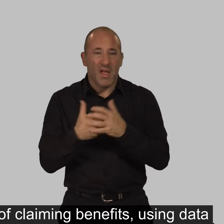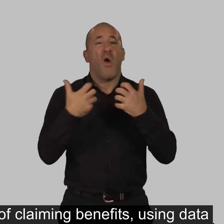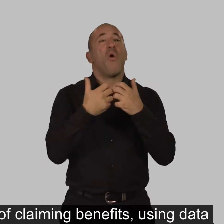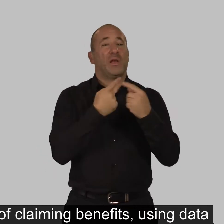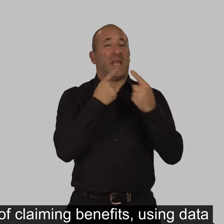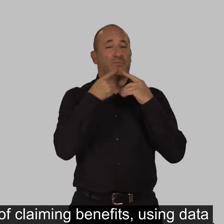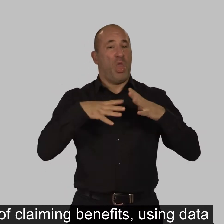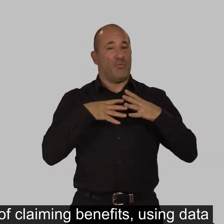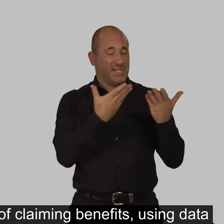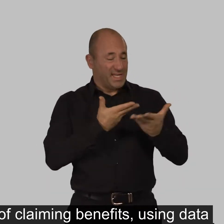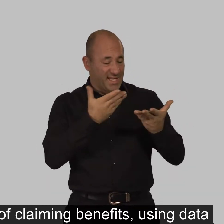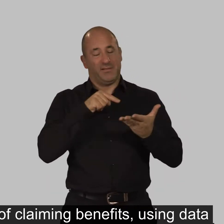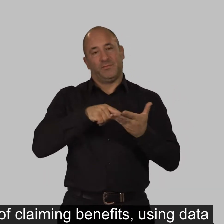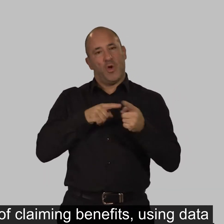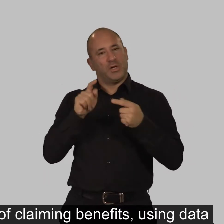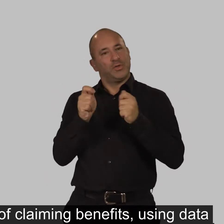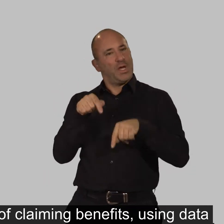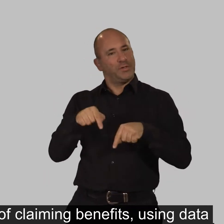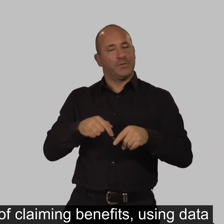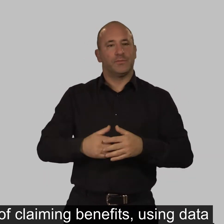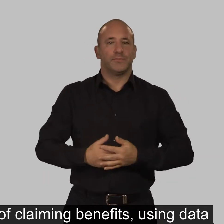we already have where we can.